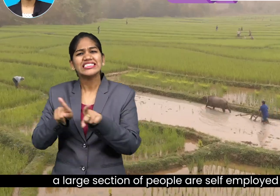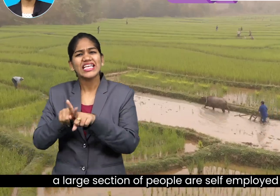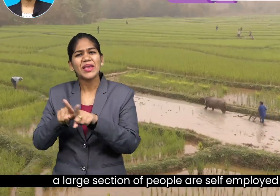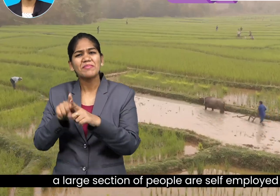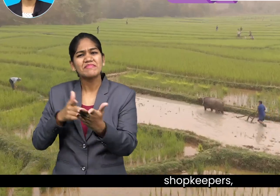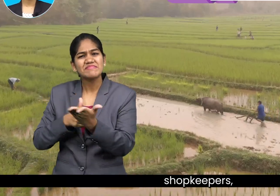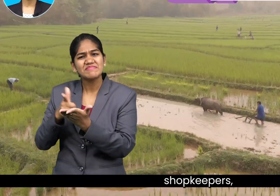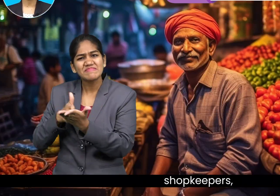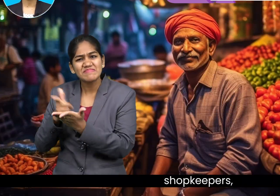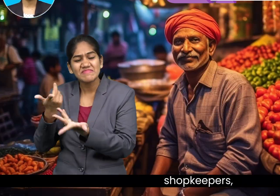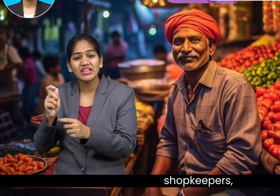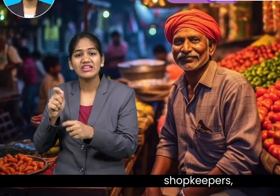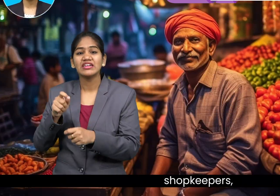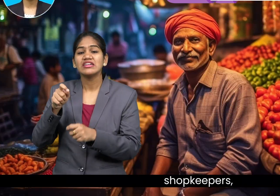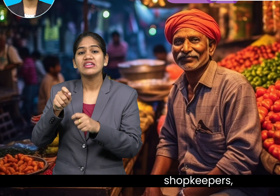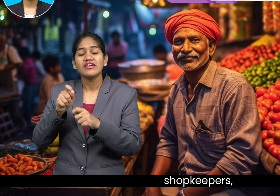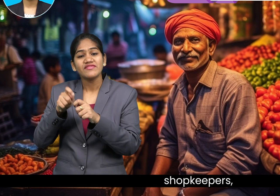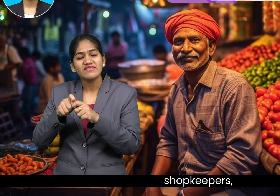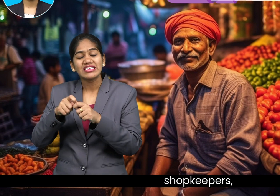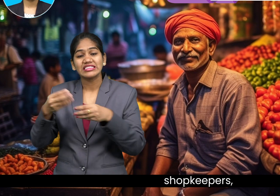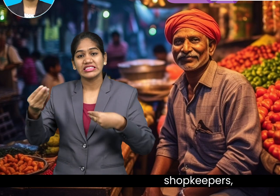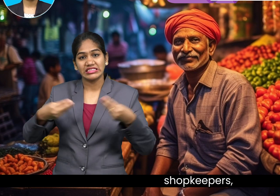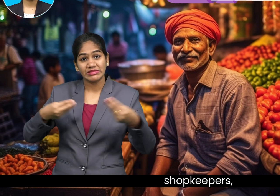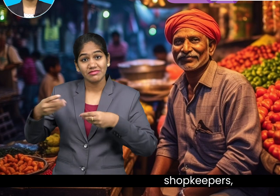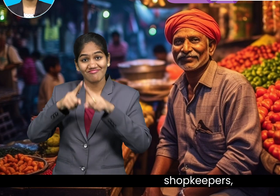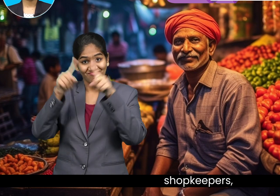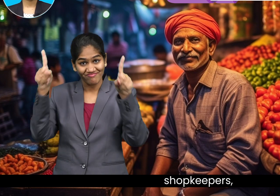farmers, shopkeepers,